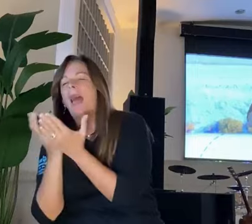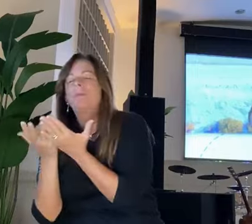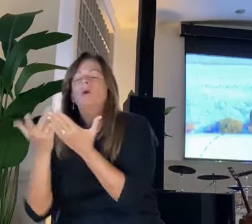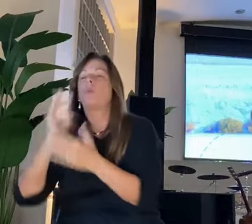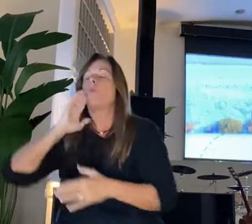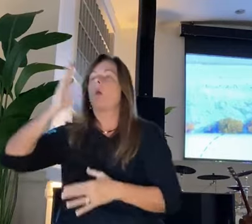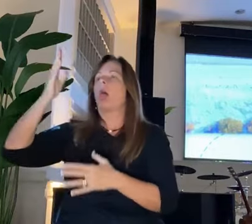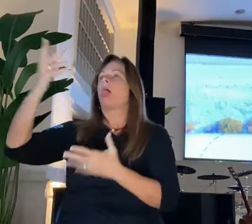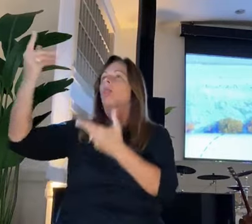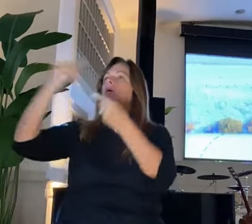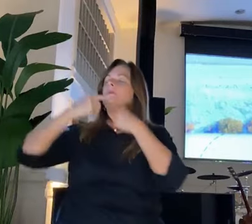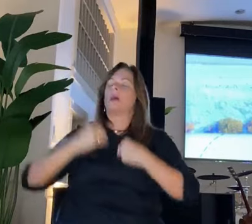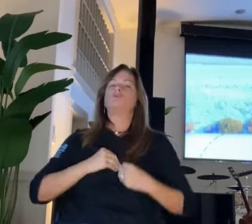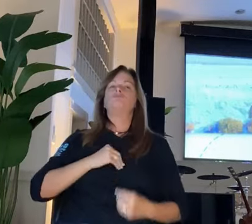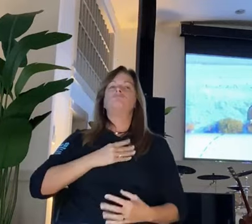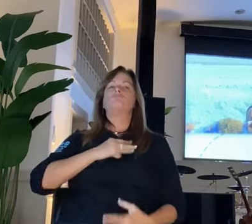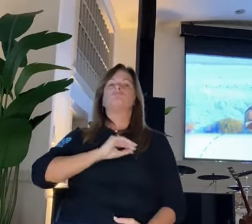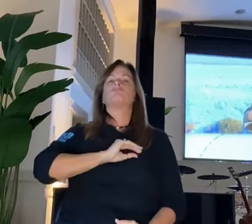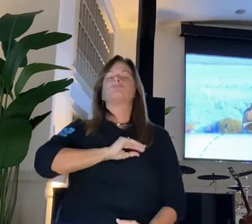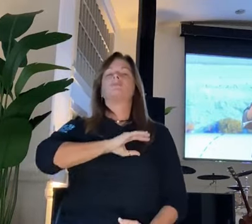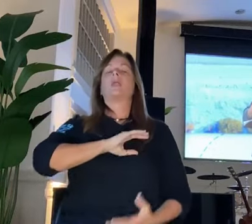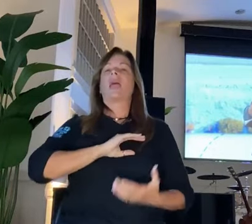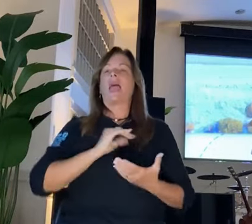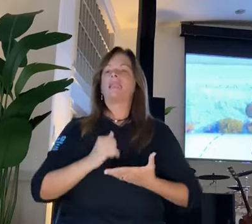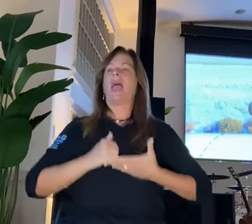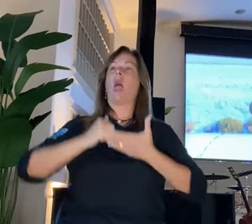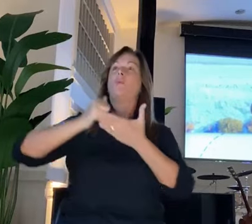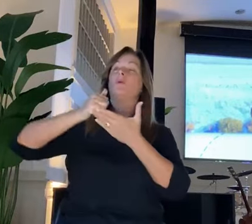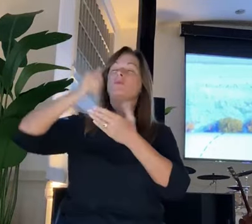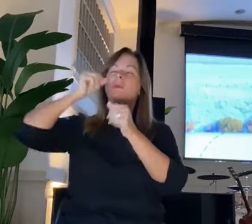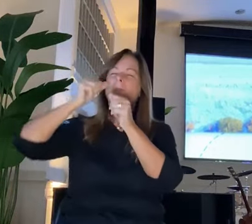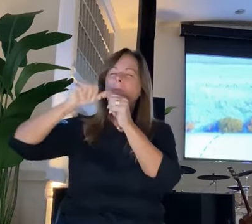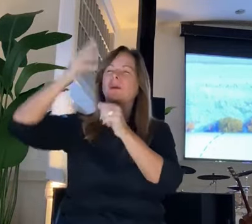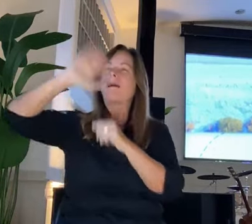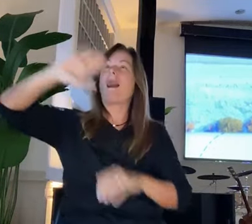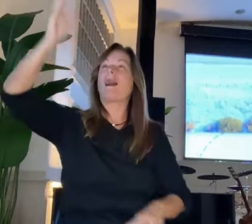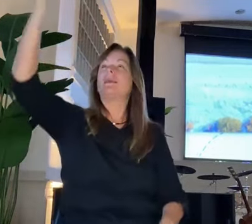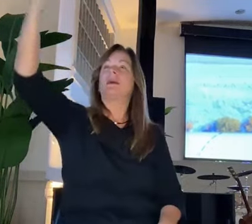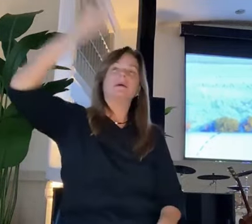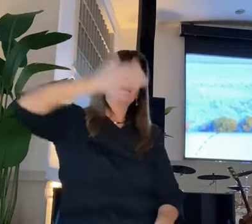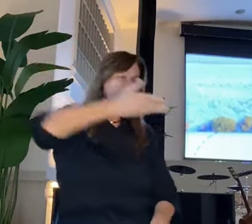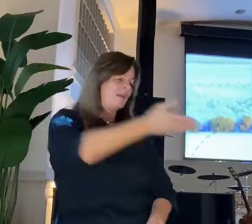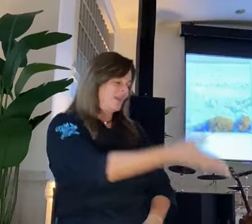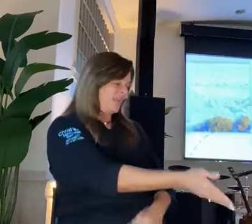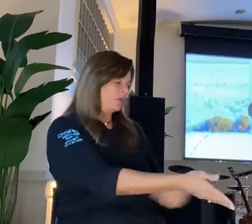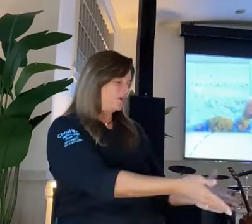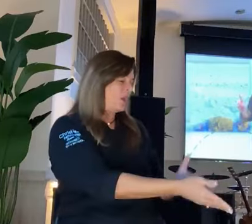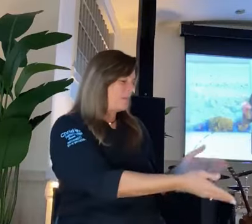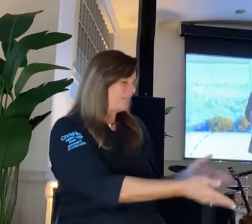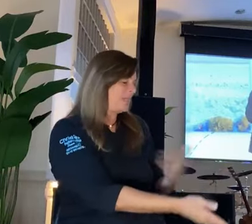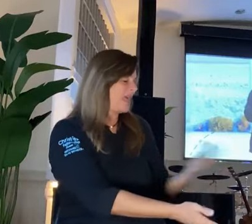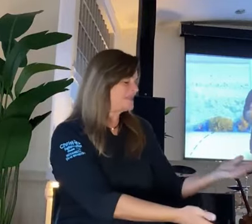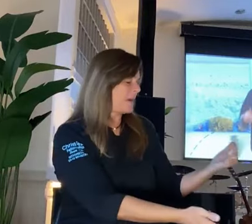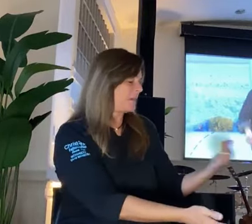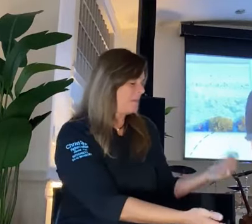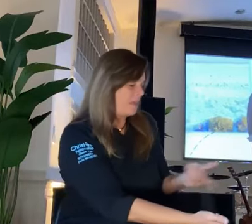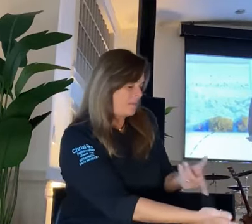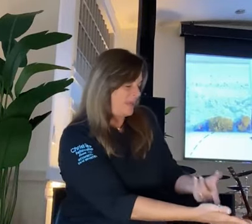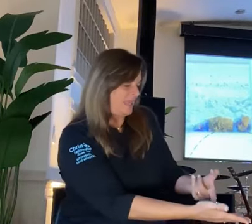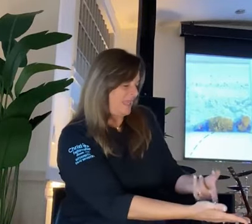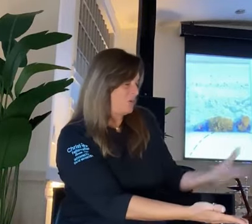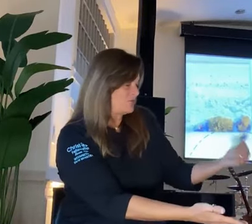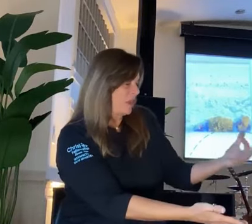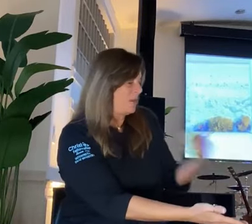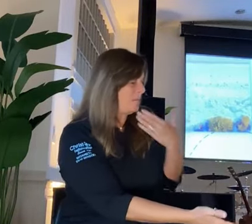will use His Word to speak a word to us. And His Word will never contradict the Word because He cannot